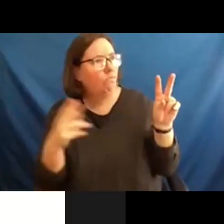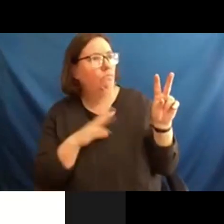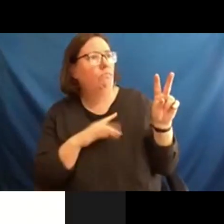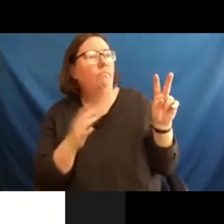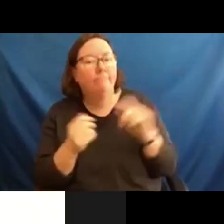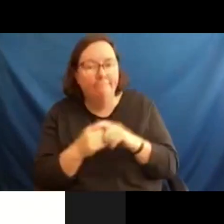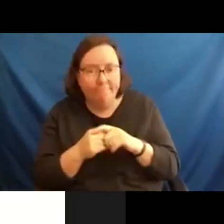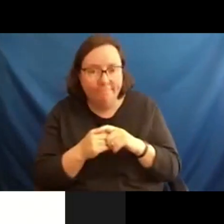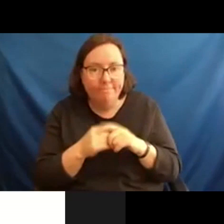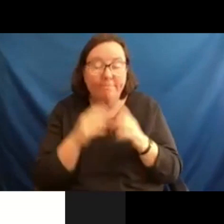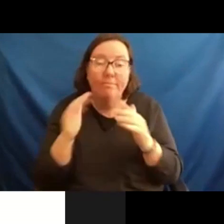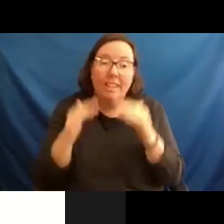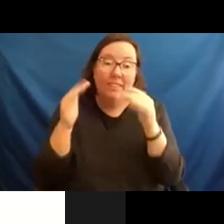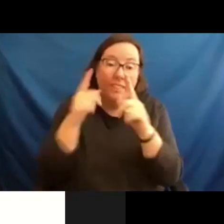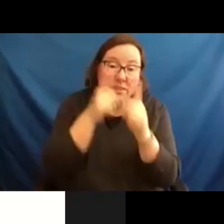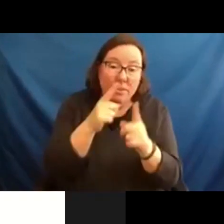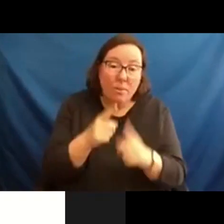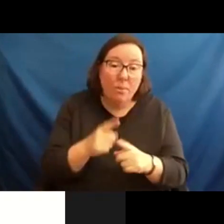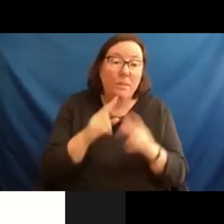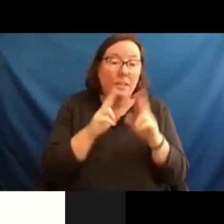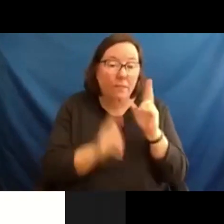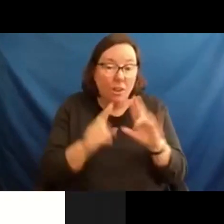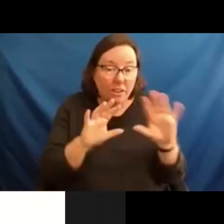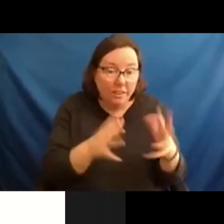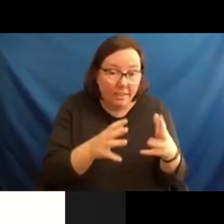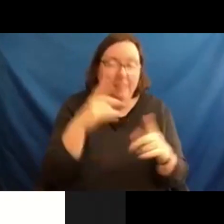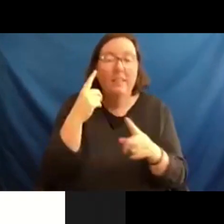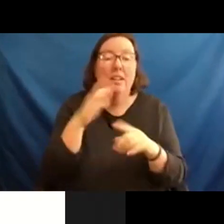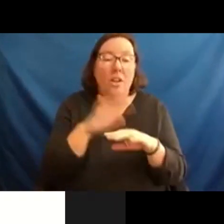campus and in their home communities.